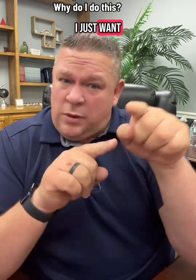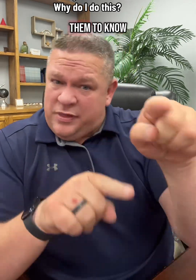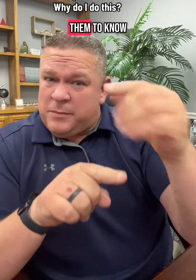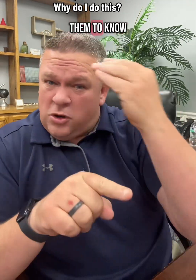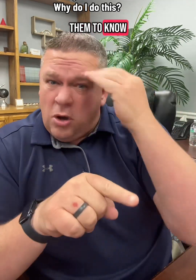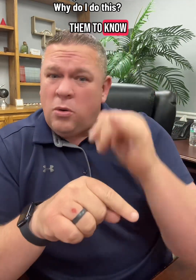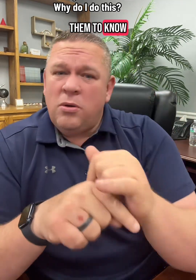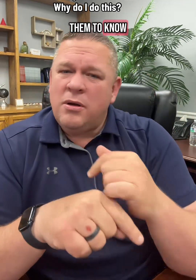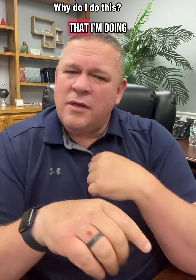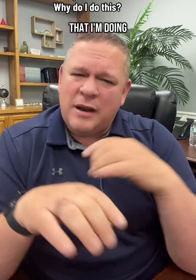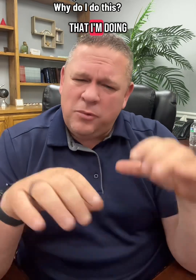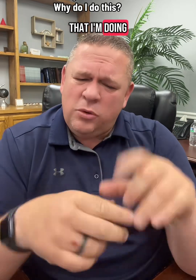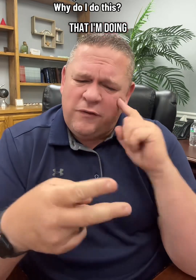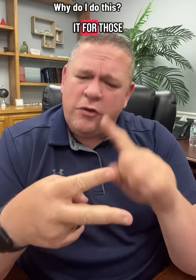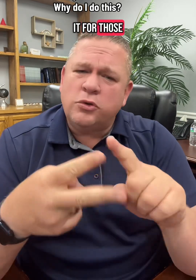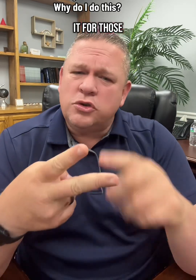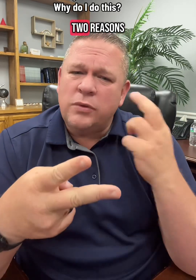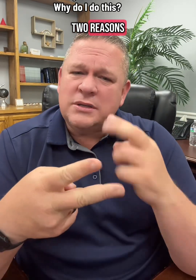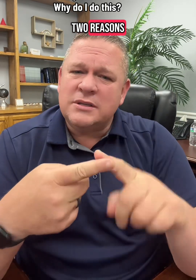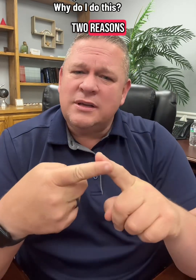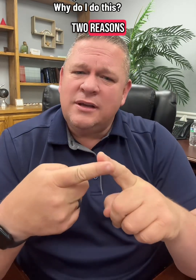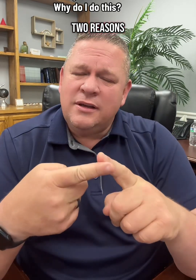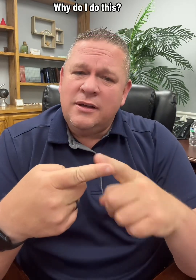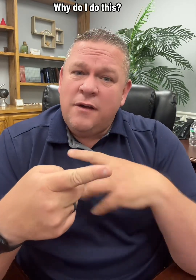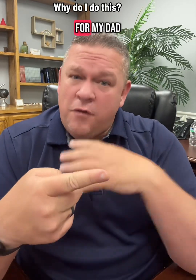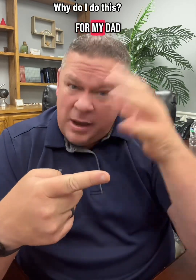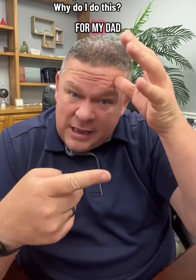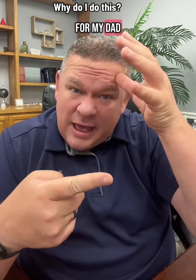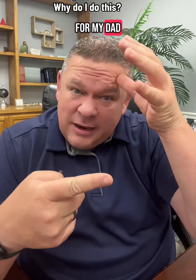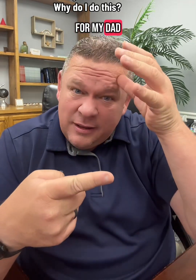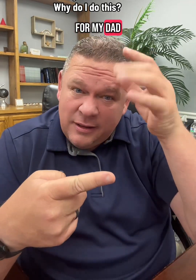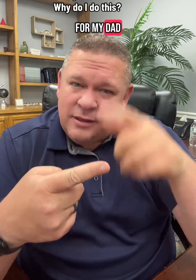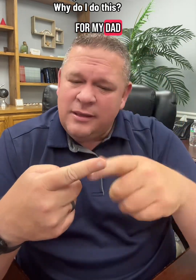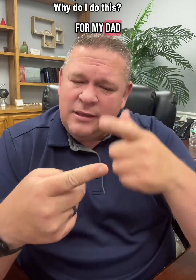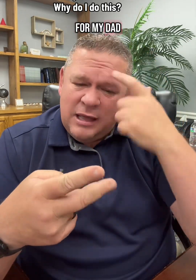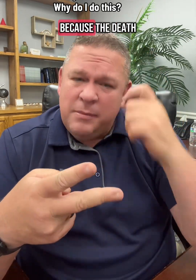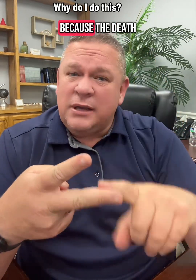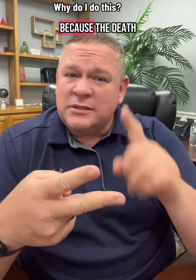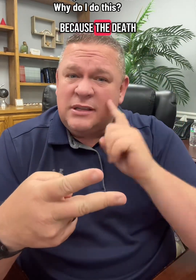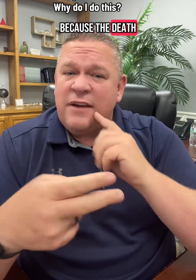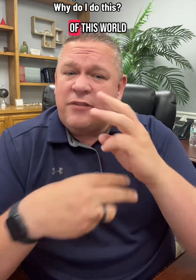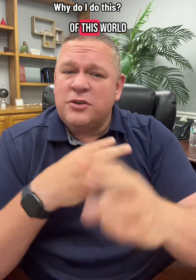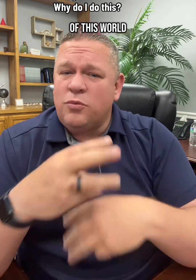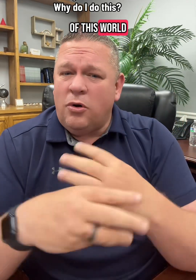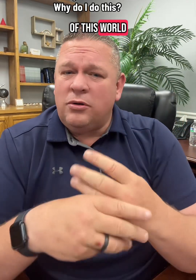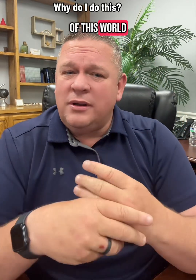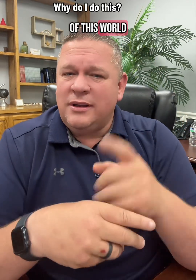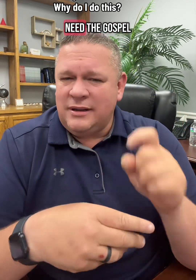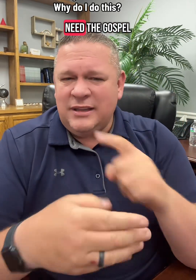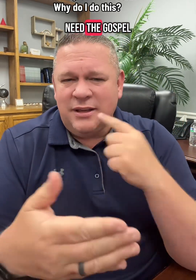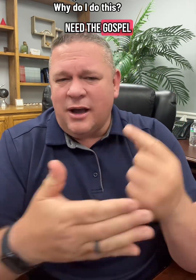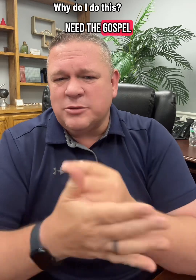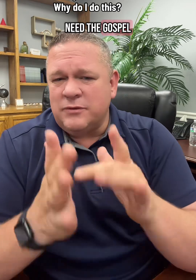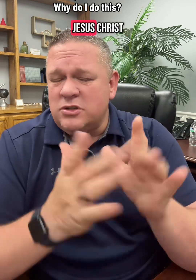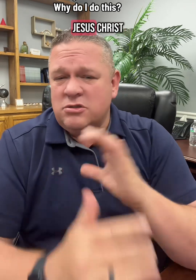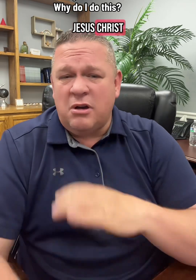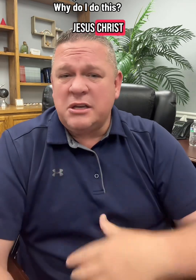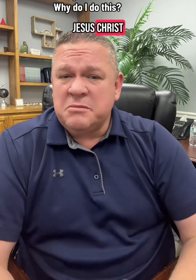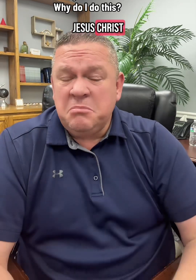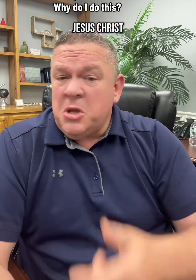them to know that I'm doing it for those 2 reasons. For my dad, and because the deaf of this world need the gospel of Jesus Christ. You